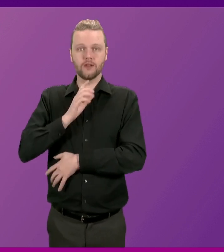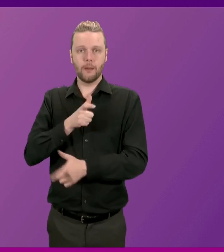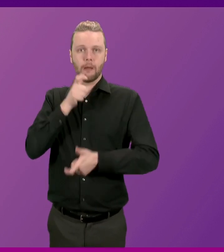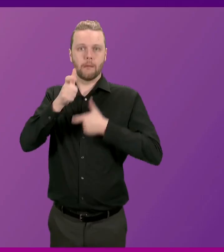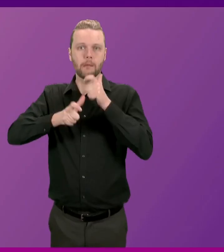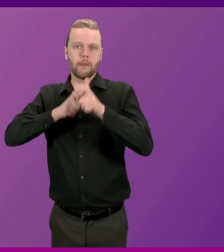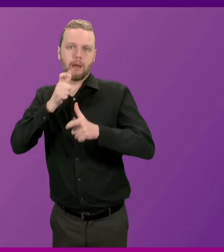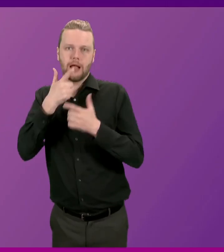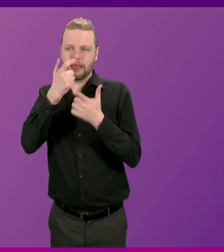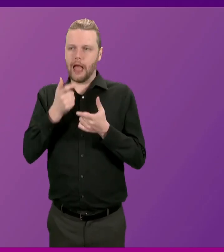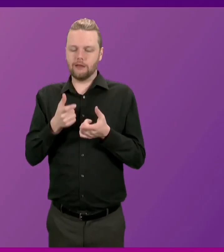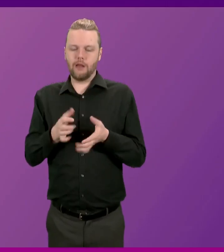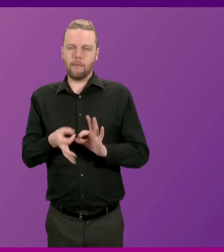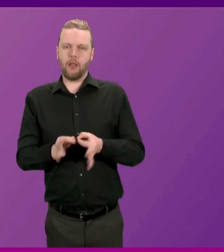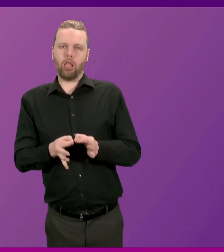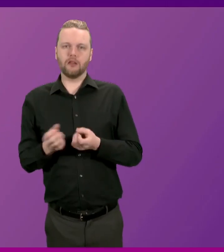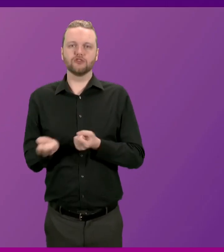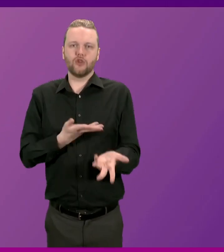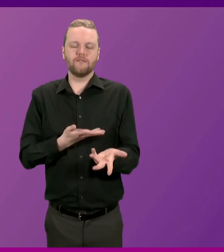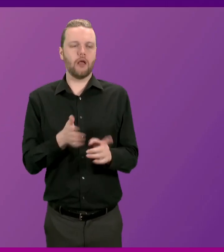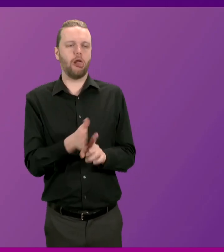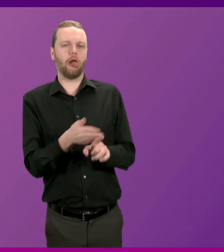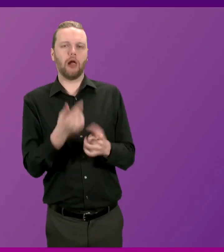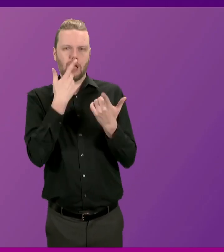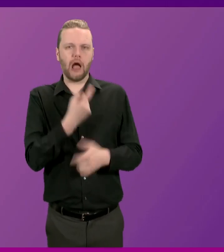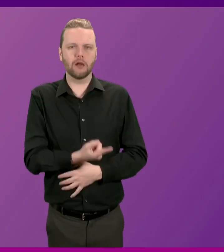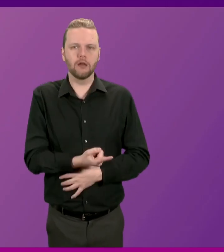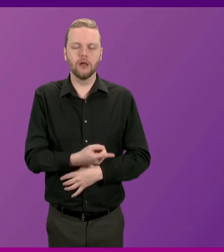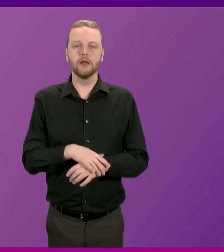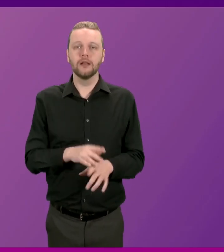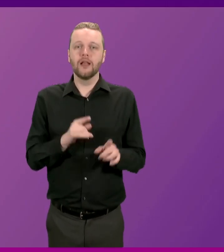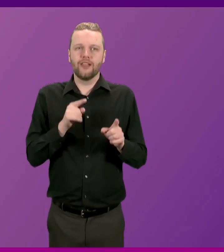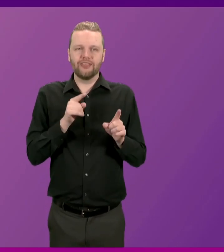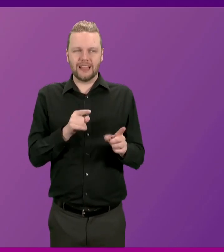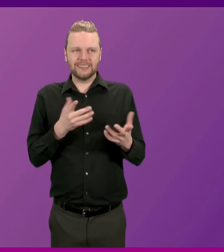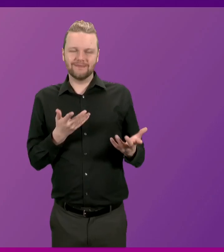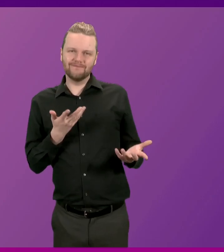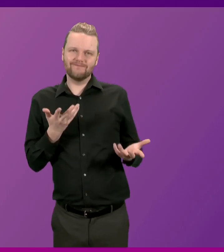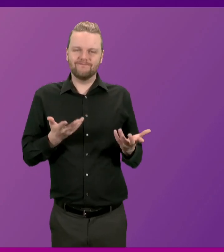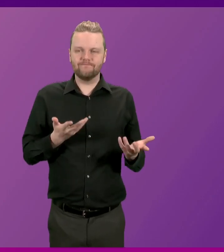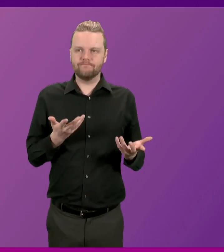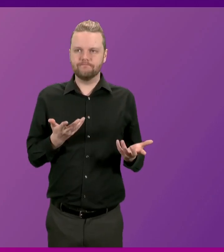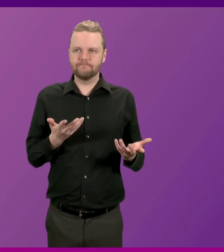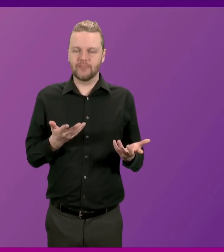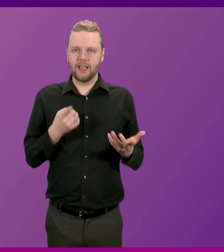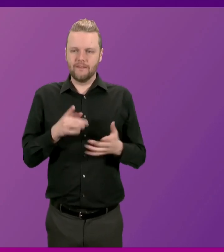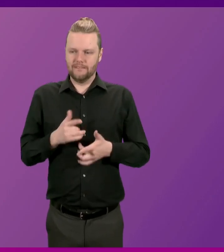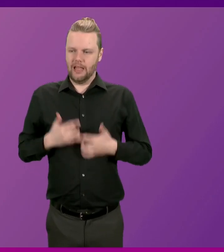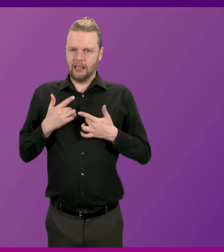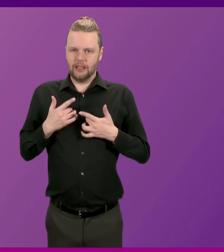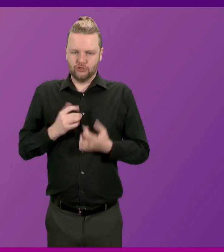of manipulate the services, and so that often kind of traps